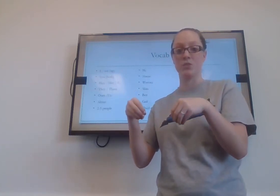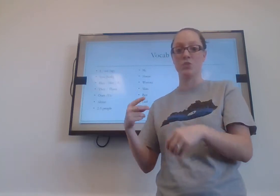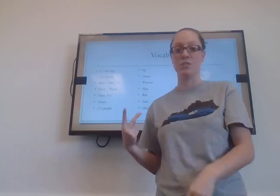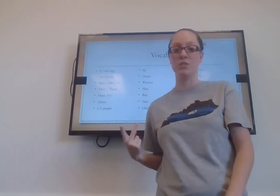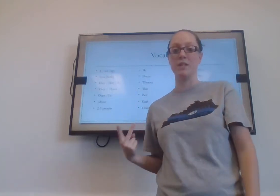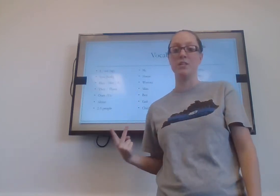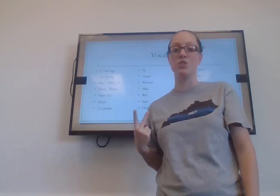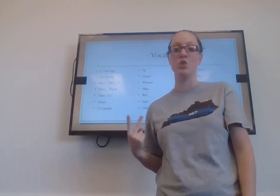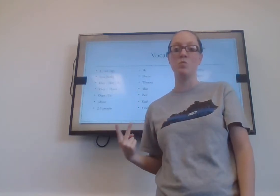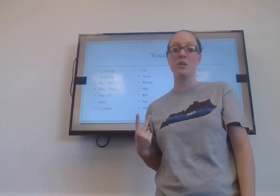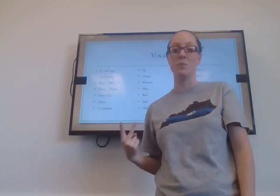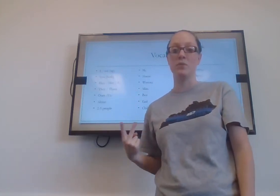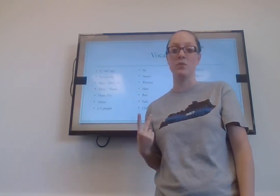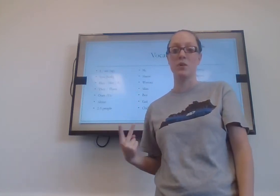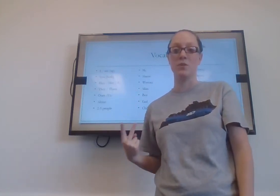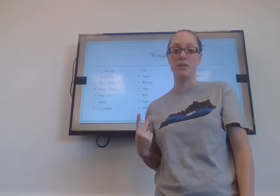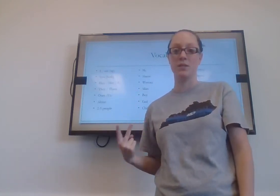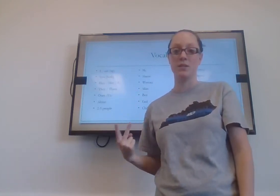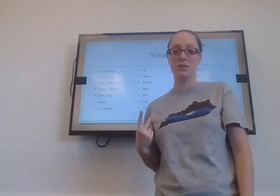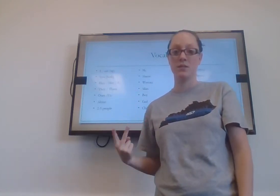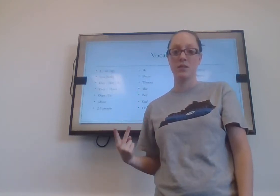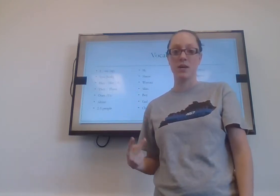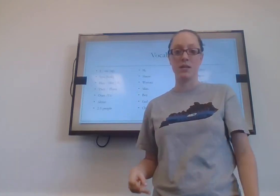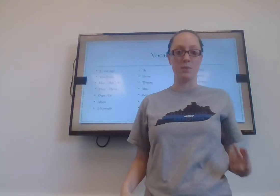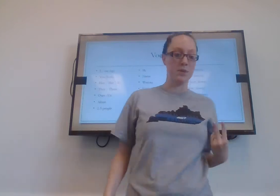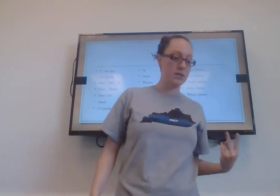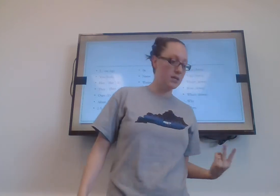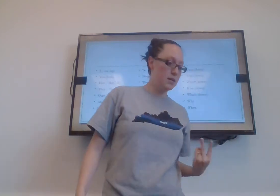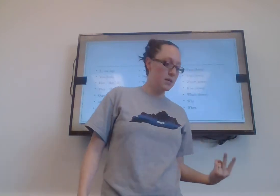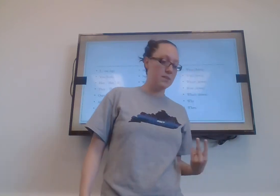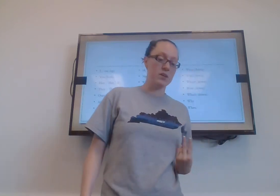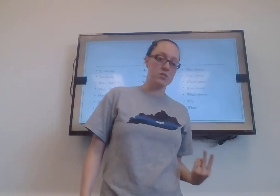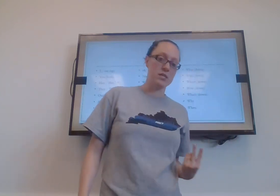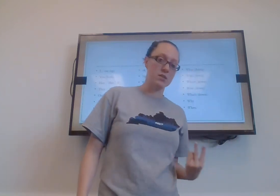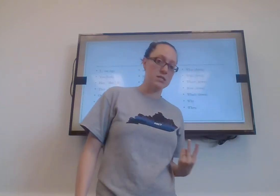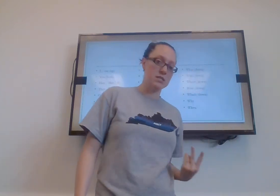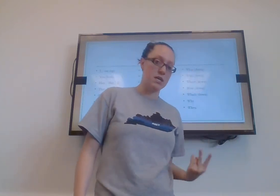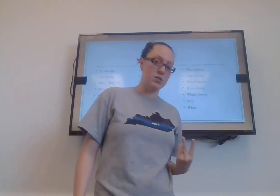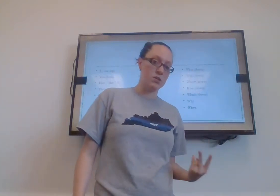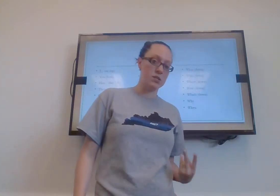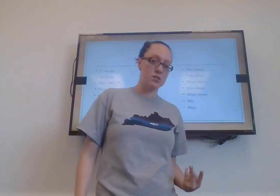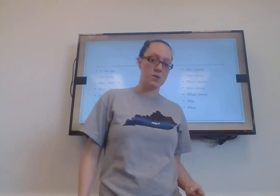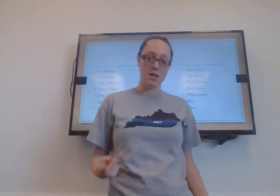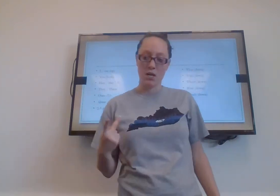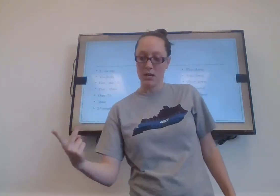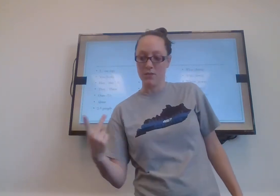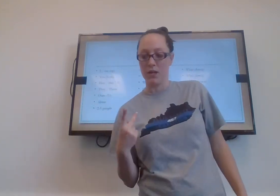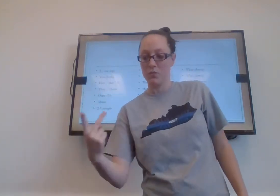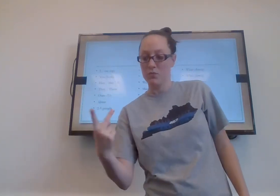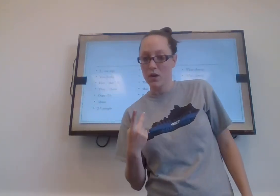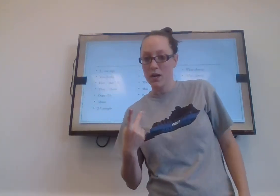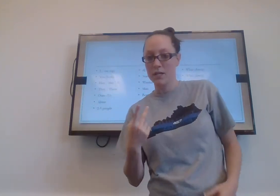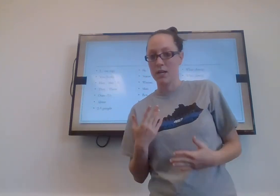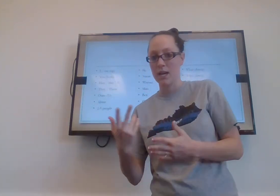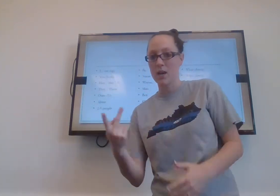you're insinuating 2 people are going. Okay, it can be if they are standing on this side, you can go this way. If they are in front at an